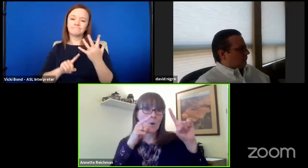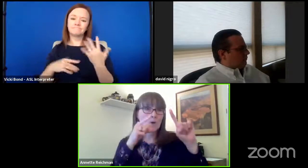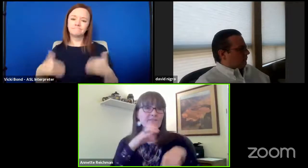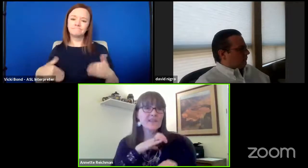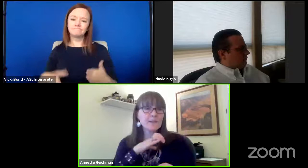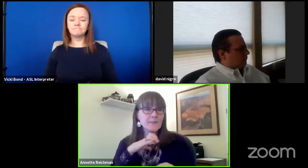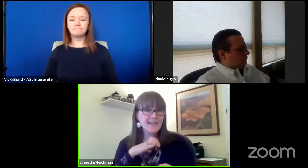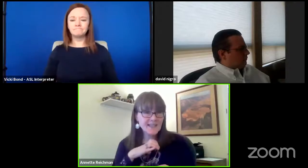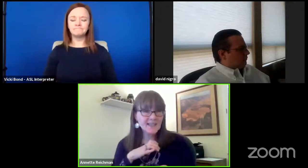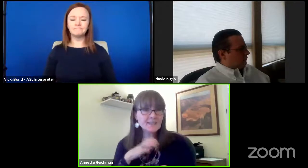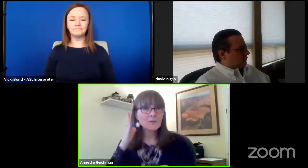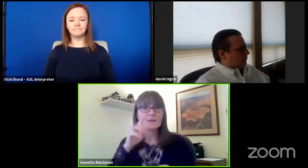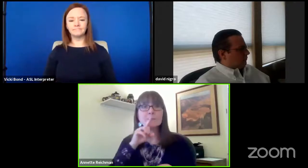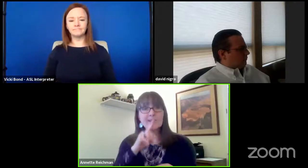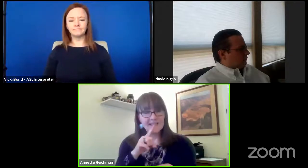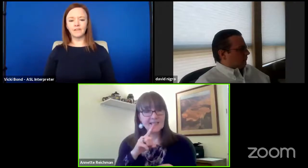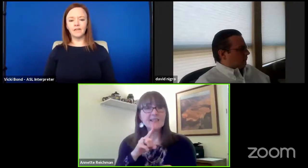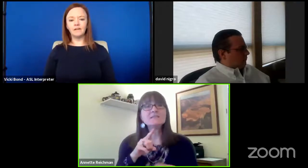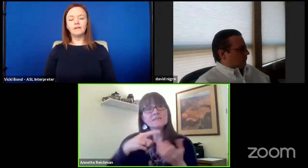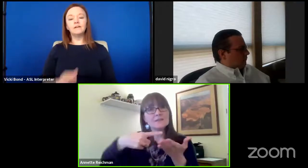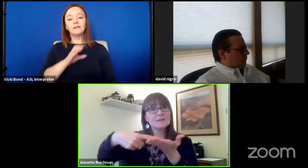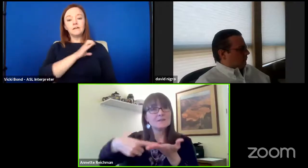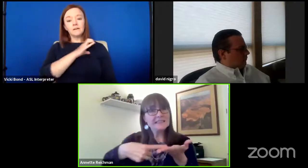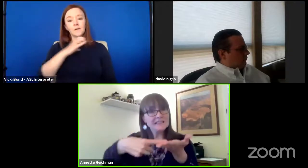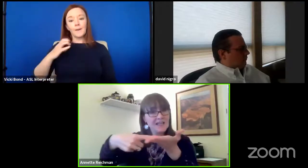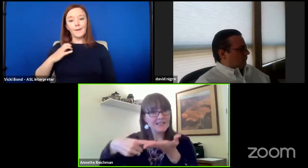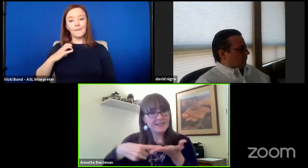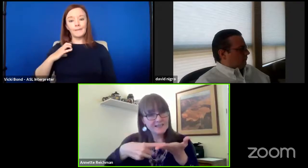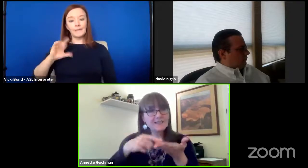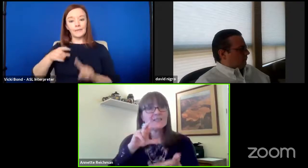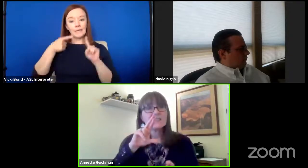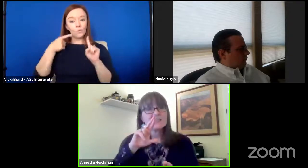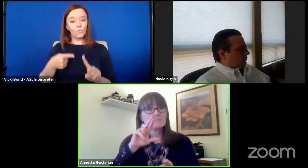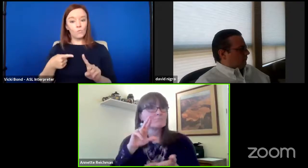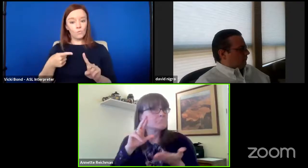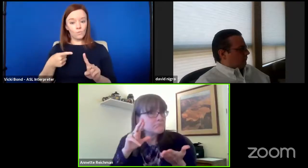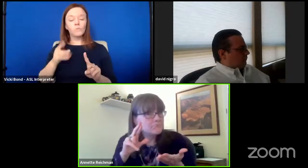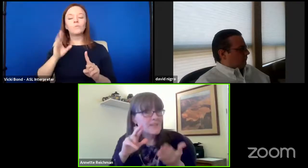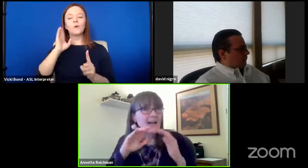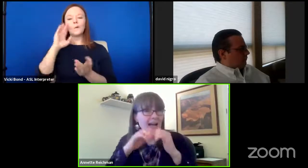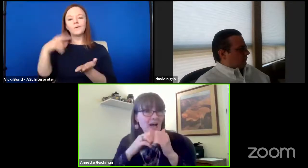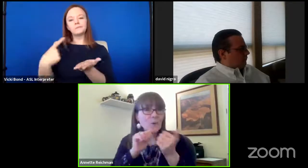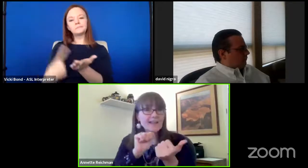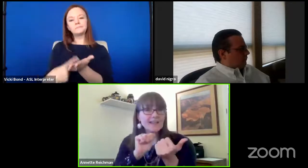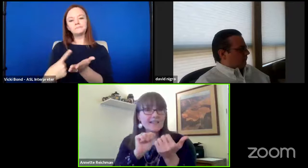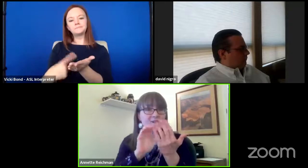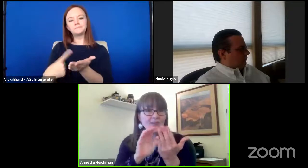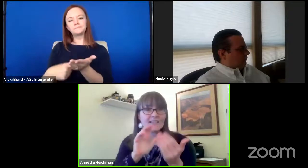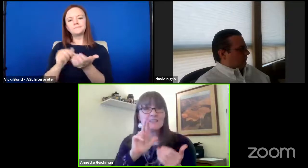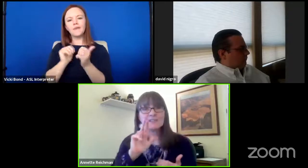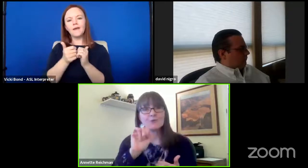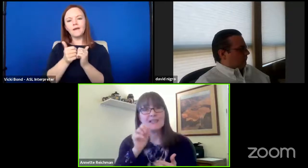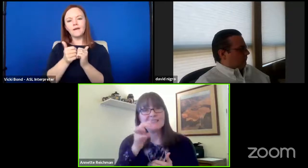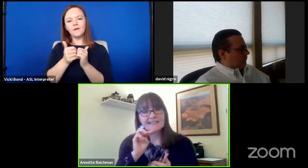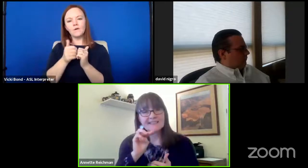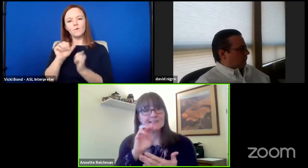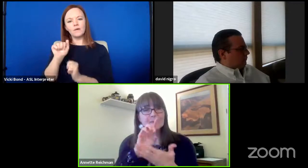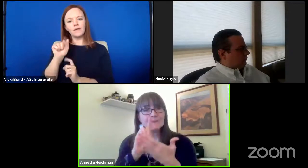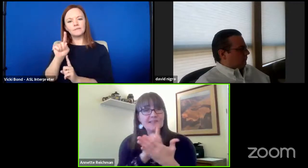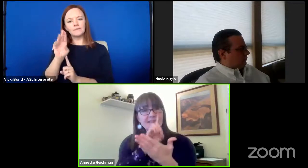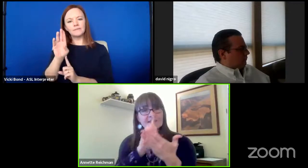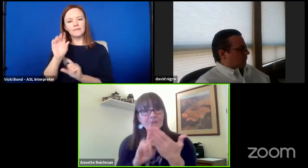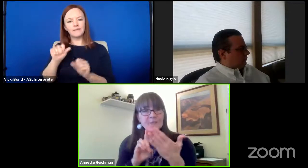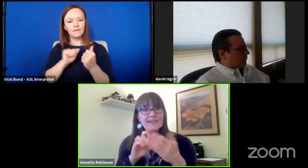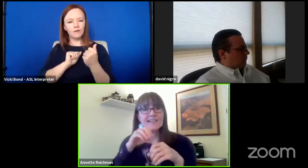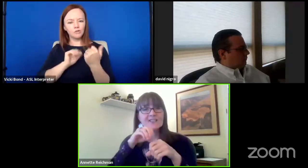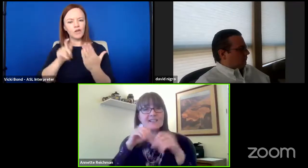The goal of the committee will be to discuss how we can address